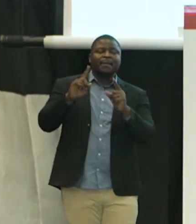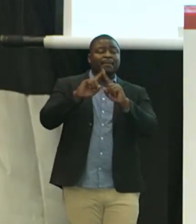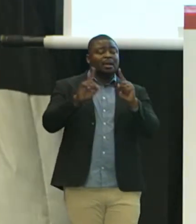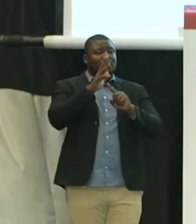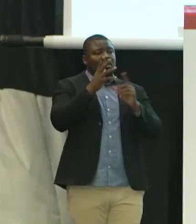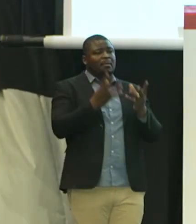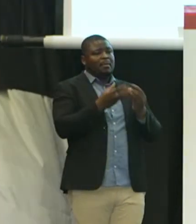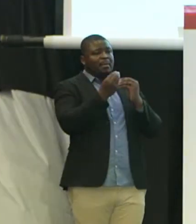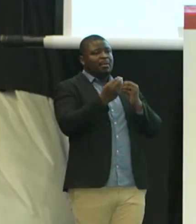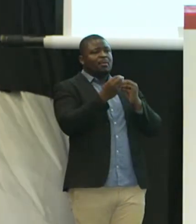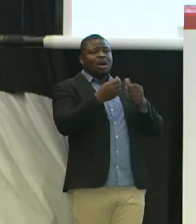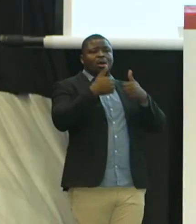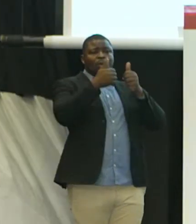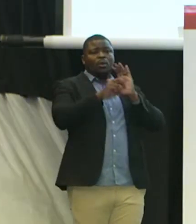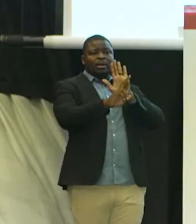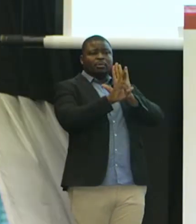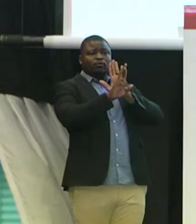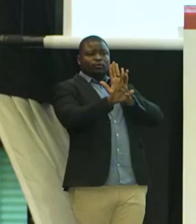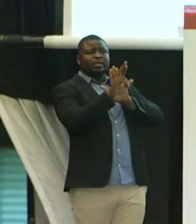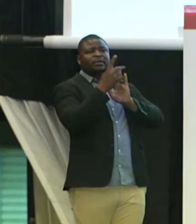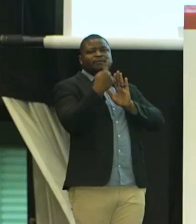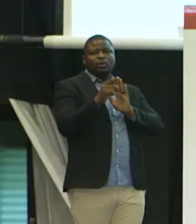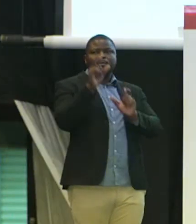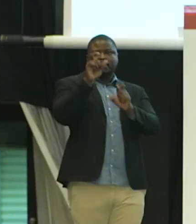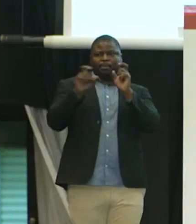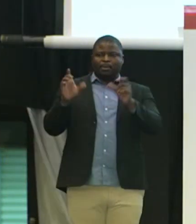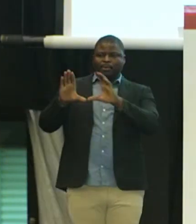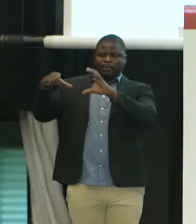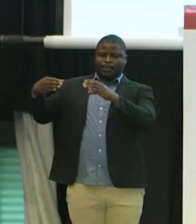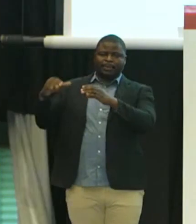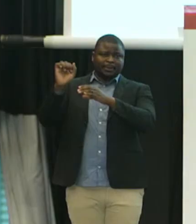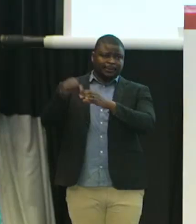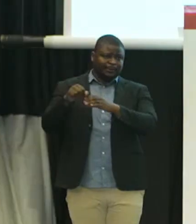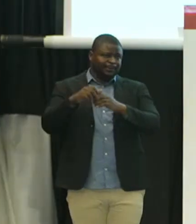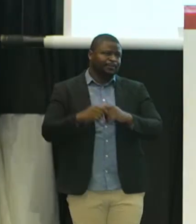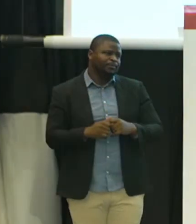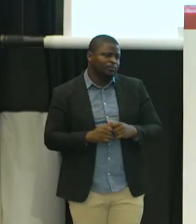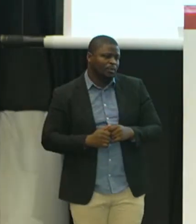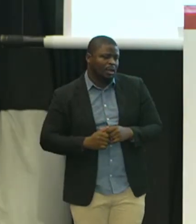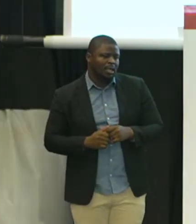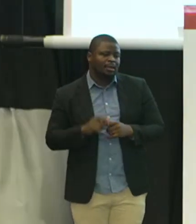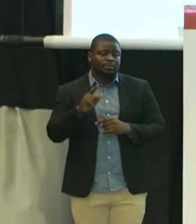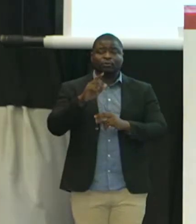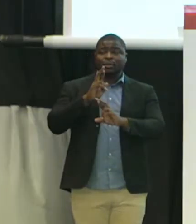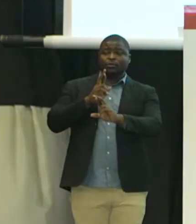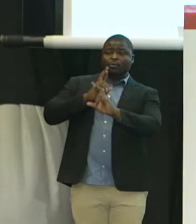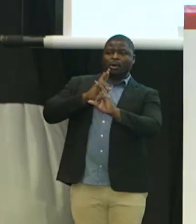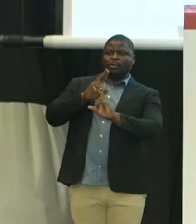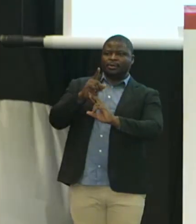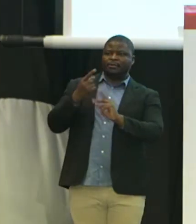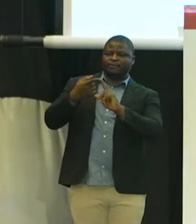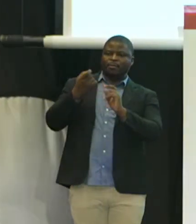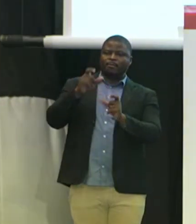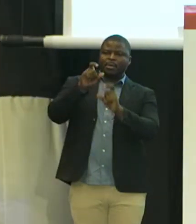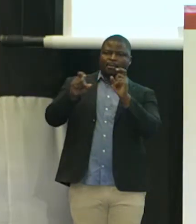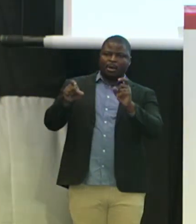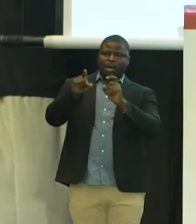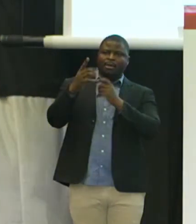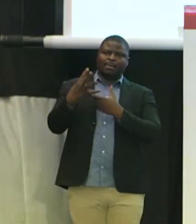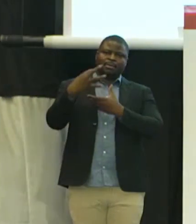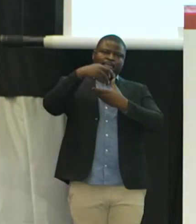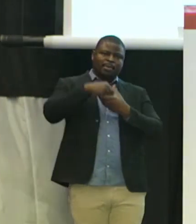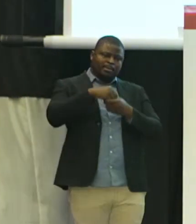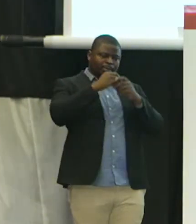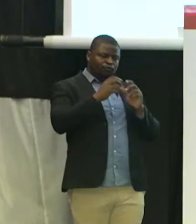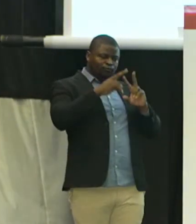representation of the study population. So that's called respondent-driven sampling. And those are just some of the examples of